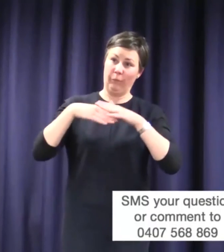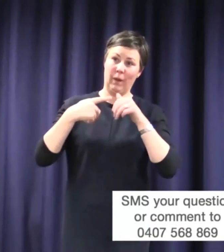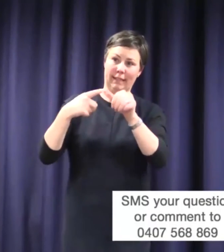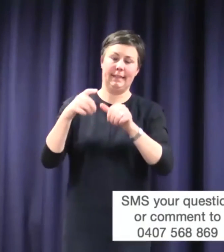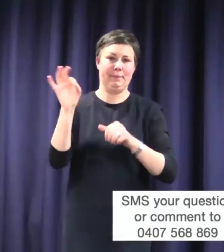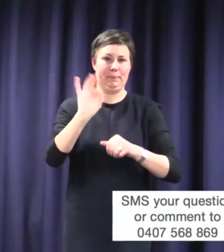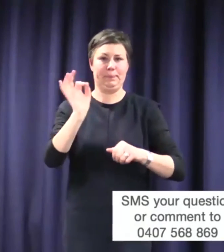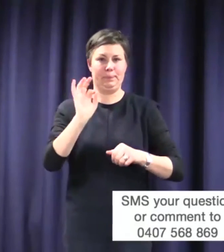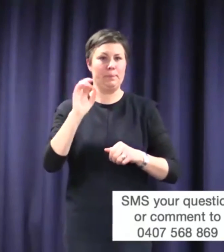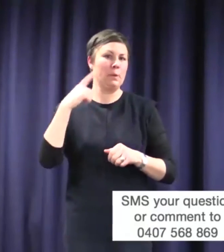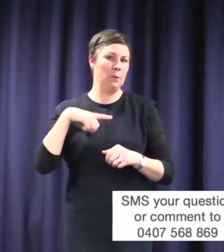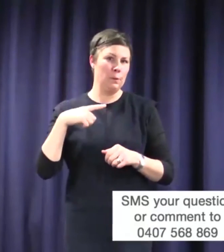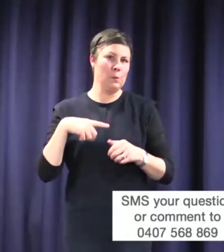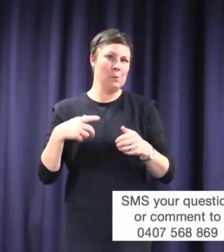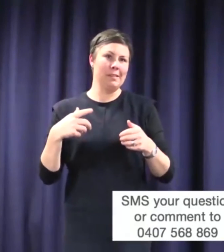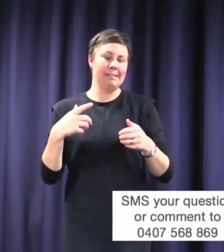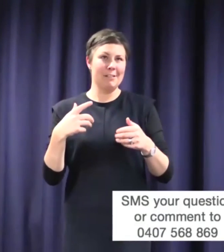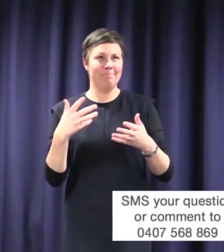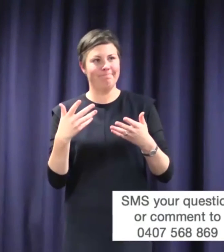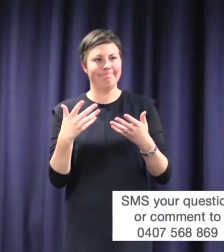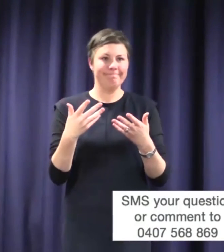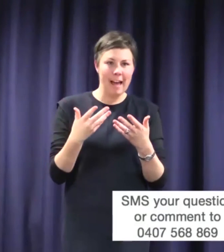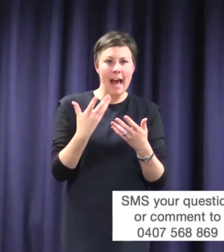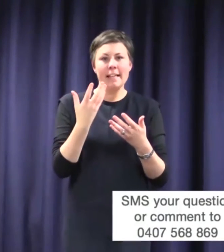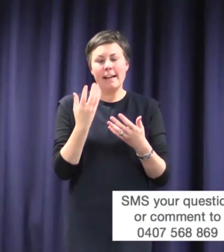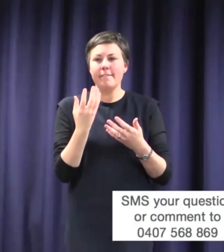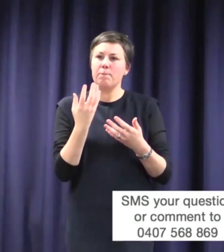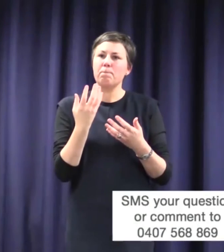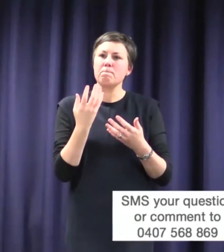tonight, because I think there are certainly some